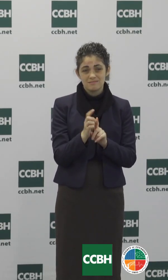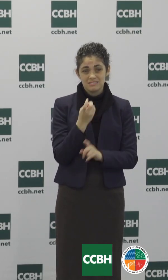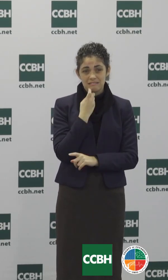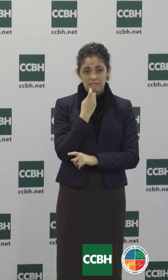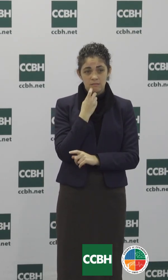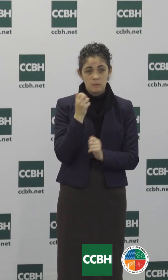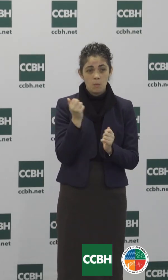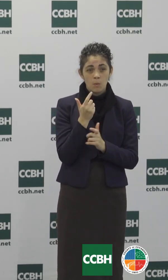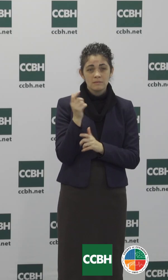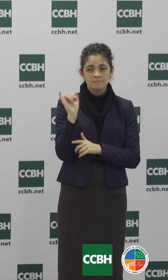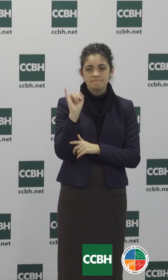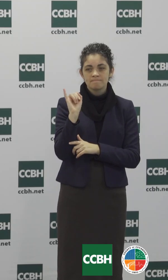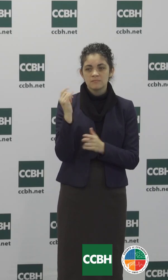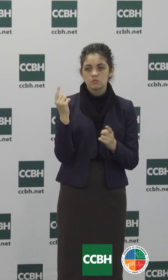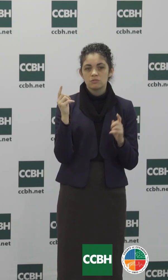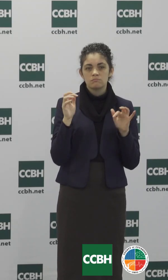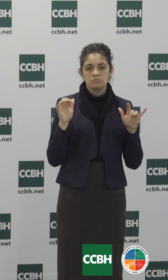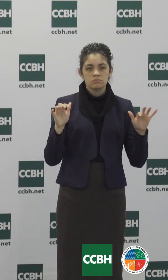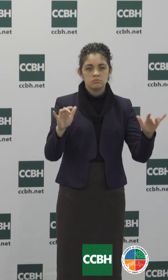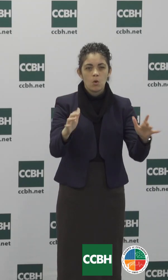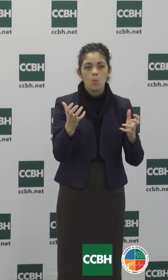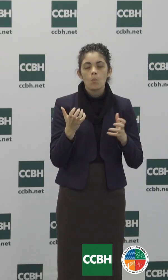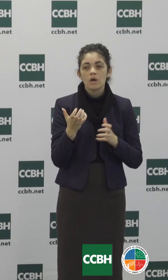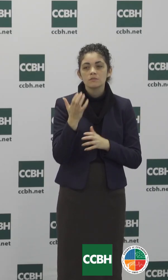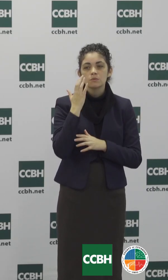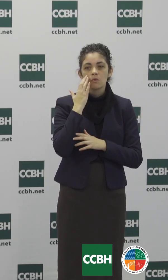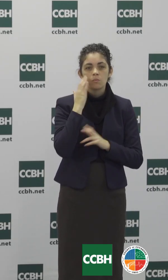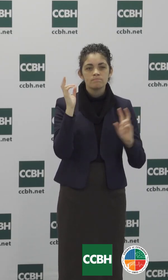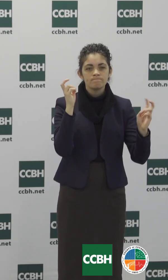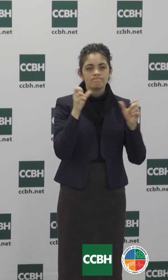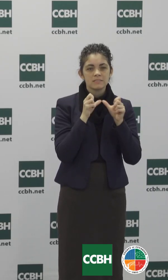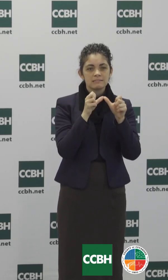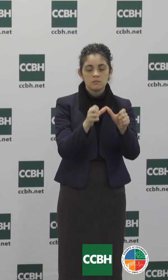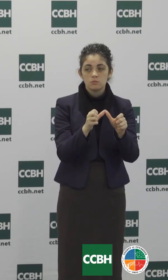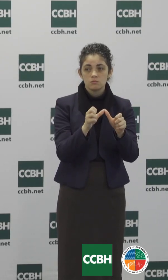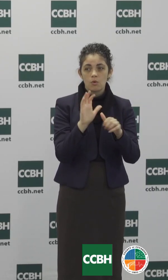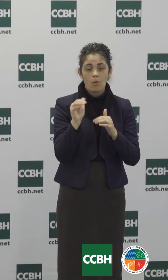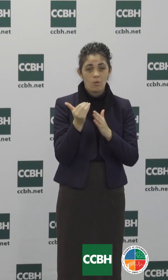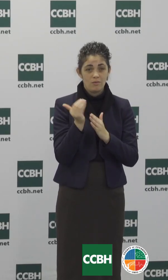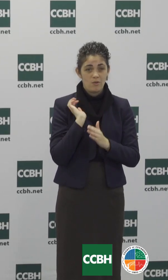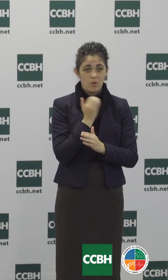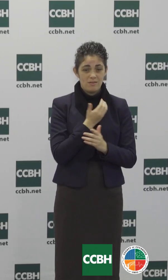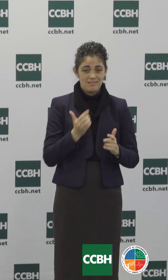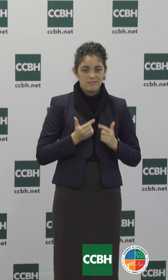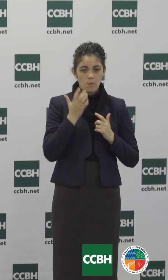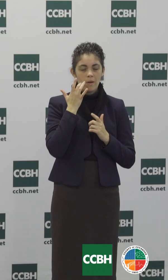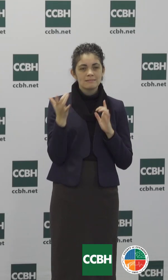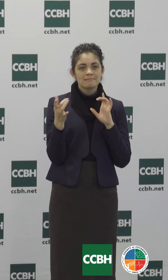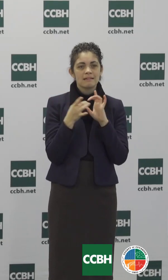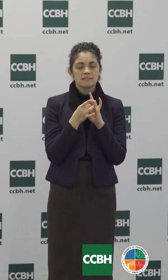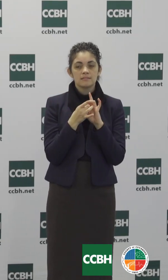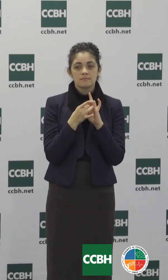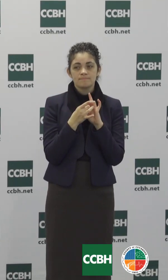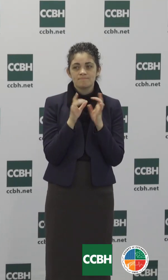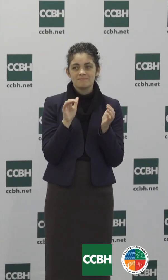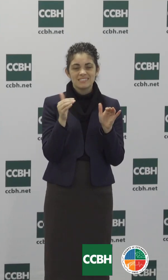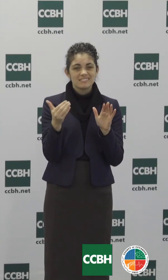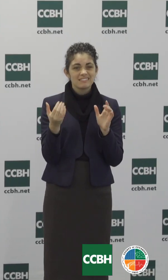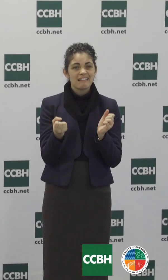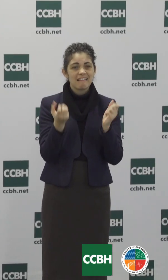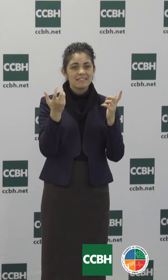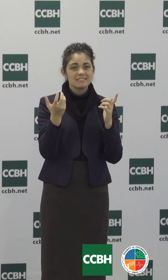pandemic. And that's something we want to really carry as a theme, because that loss is tied to a lot